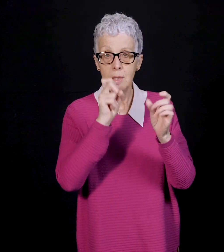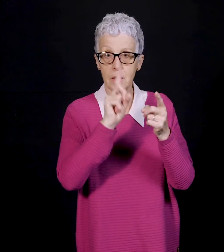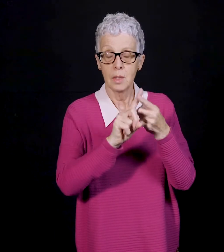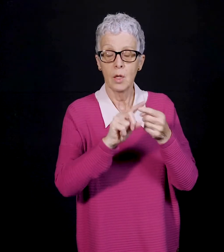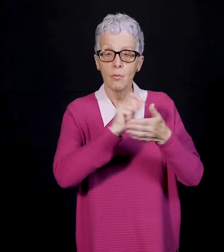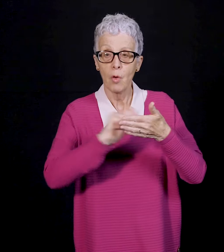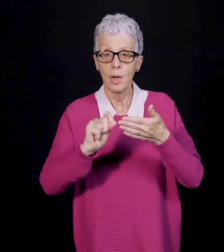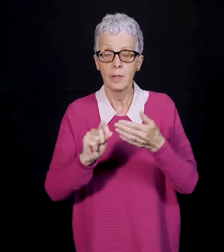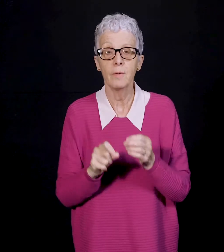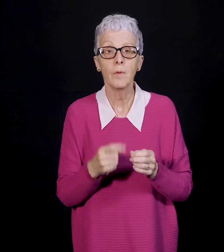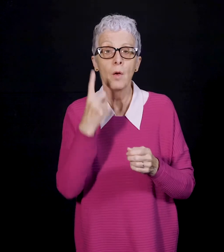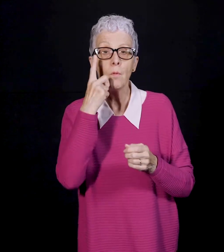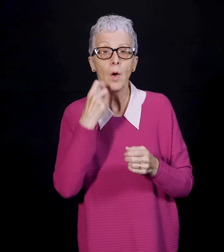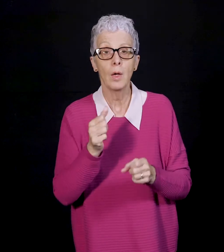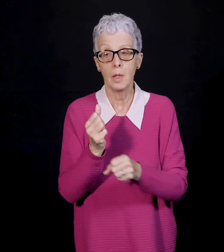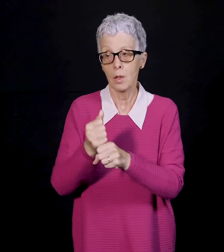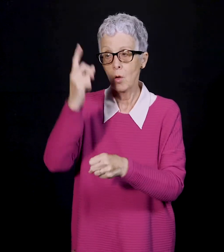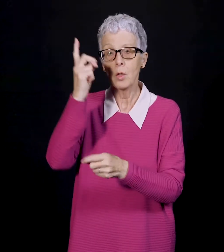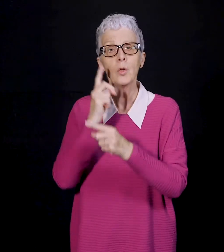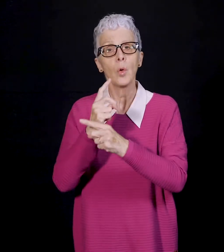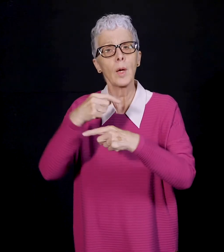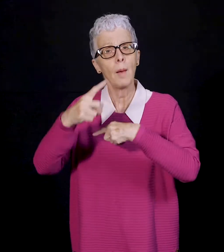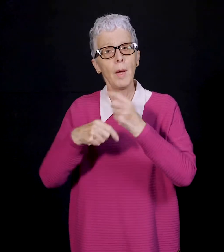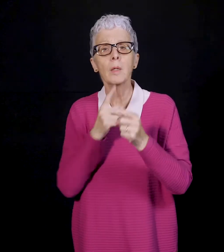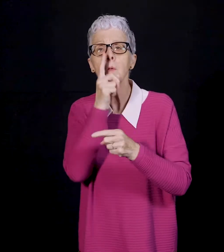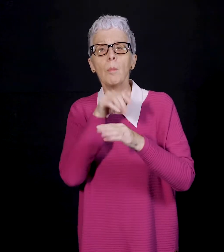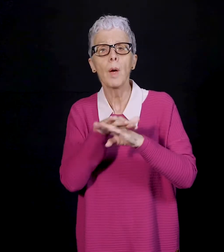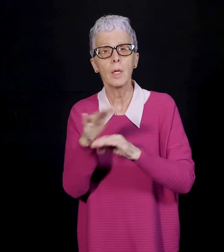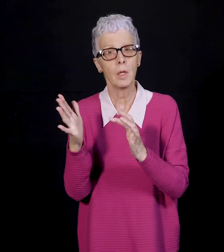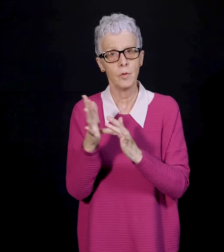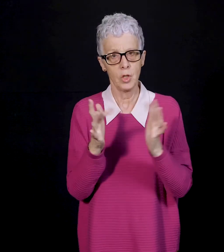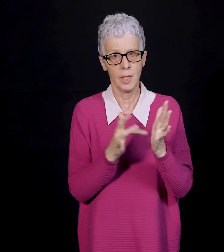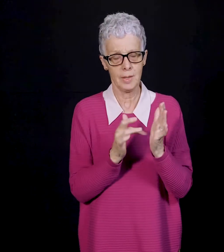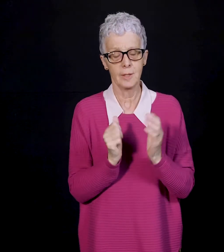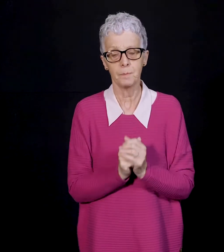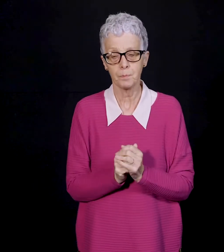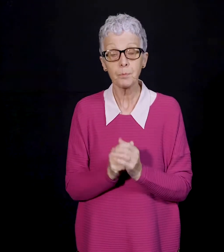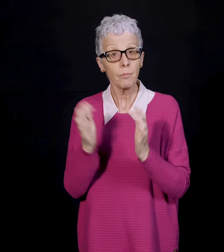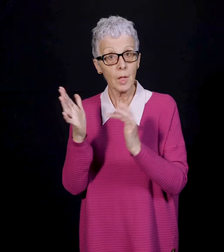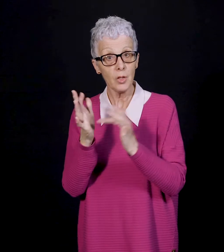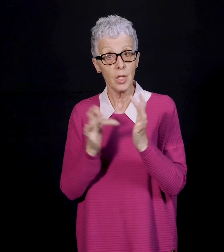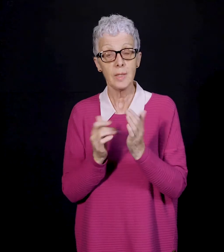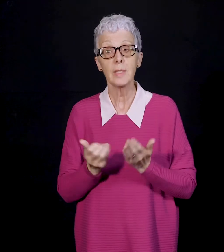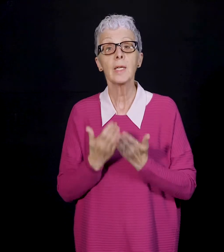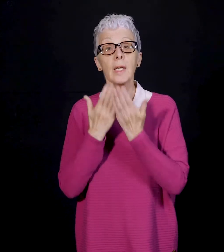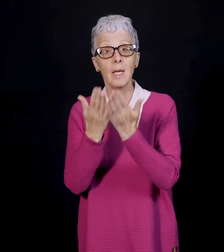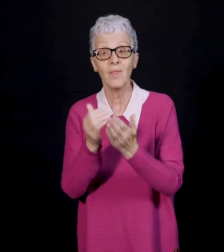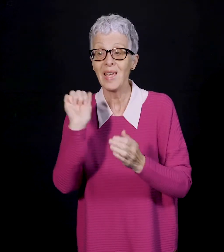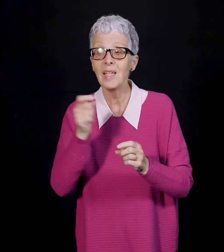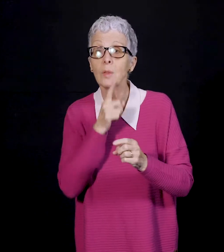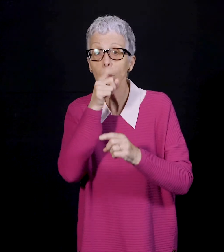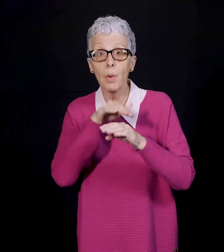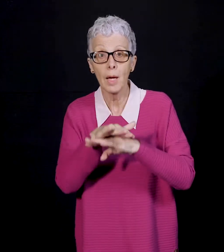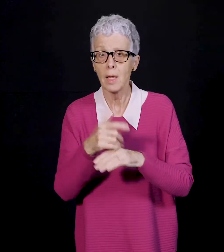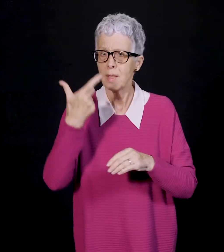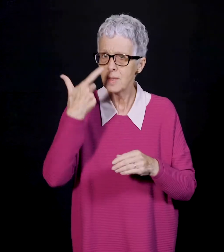he actually speaks about the blood of Jesus, how Jesus himself offered up his blood on seven different occasions.